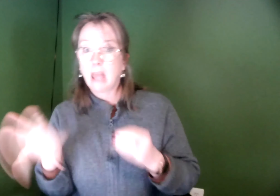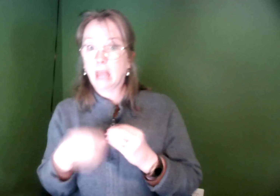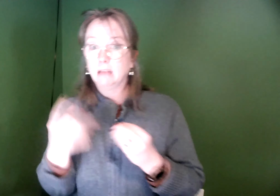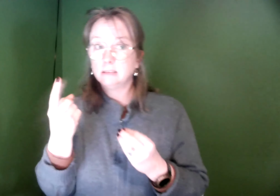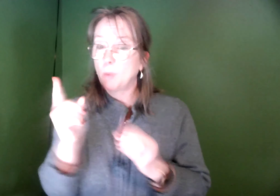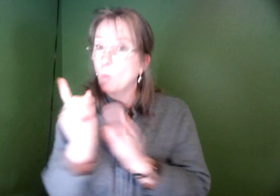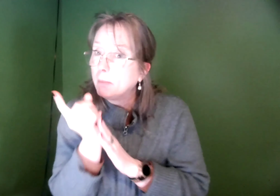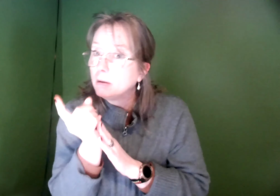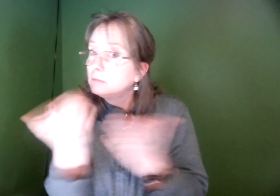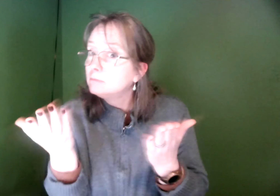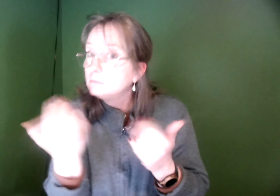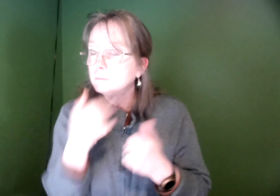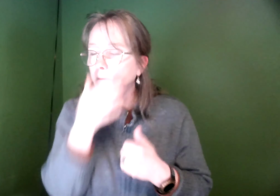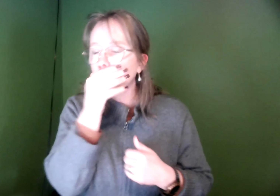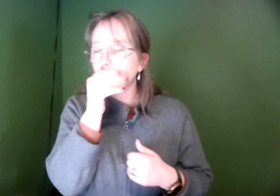momento, o estamos bien?